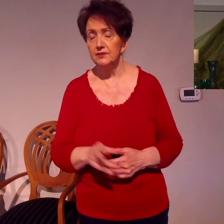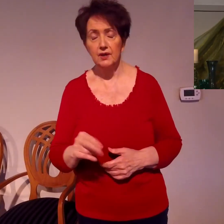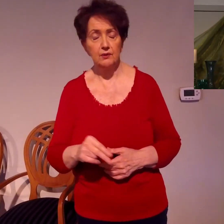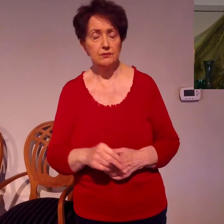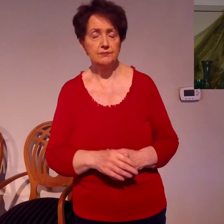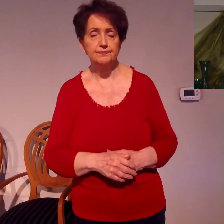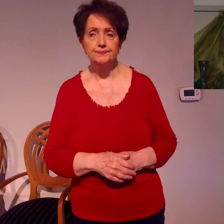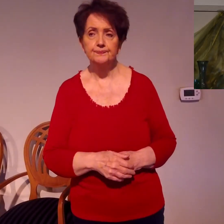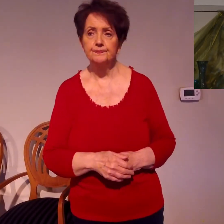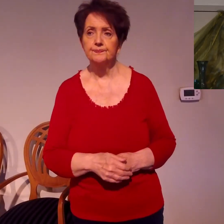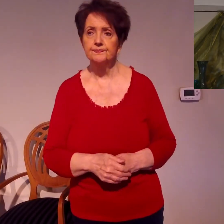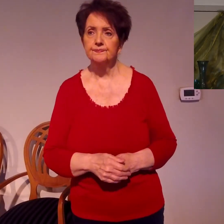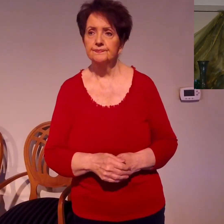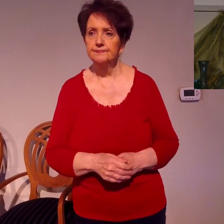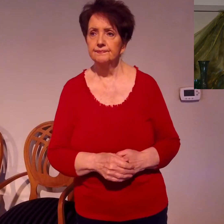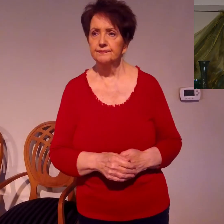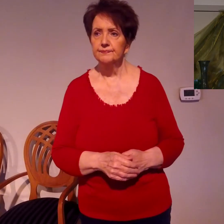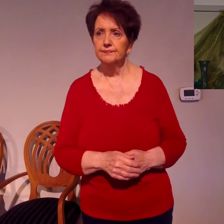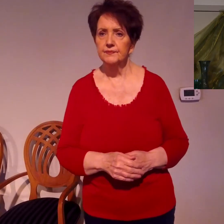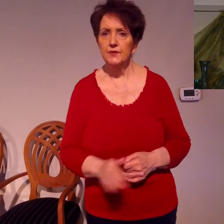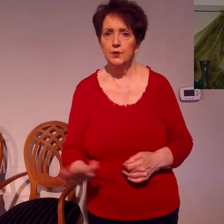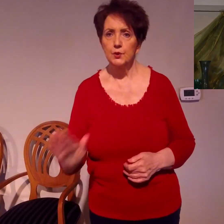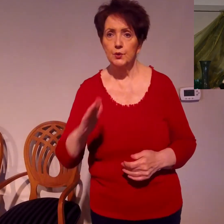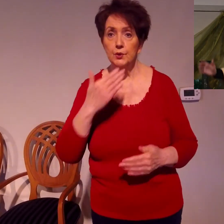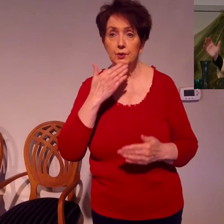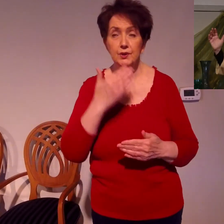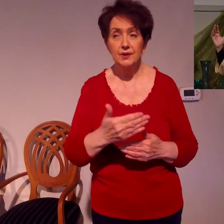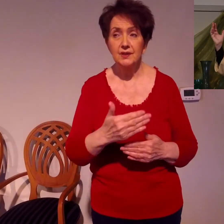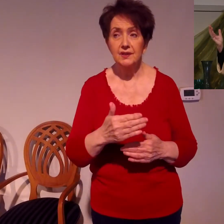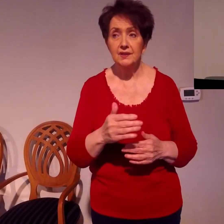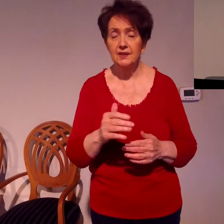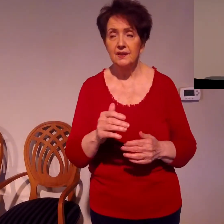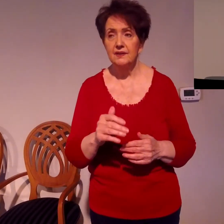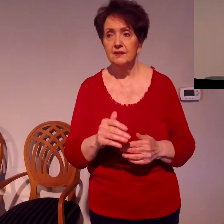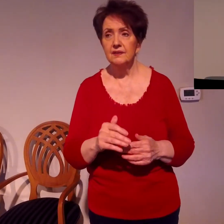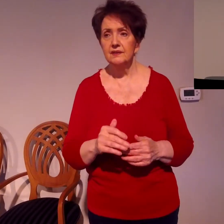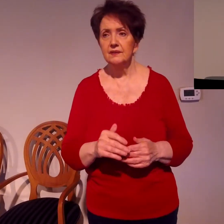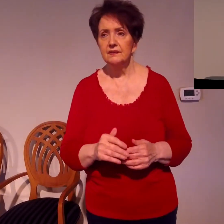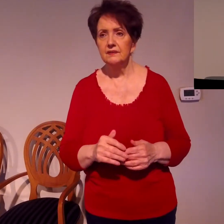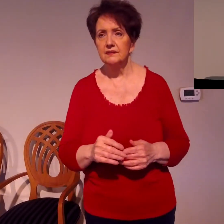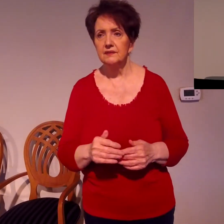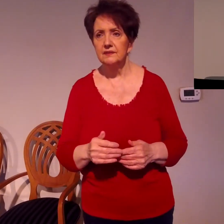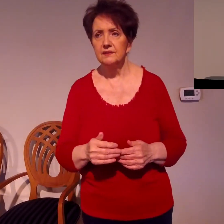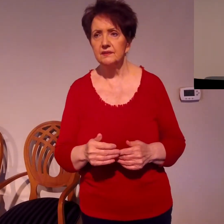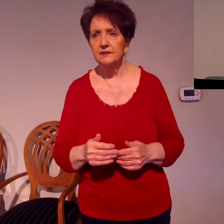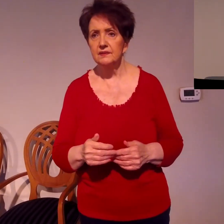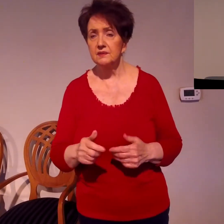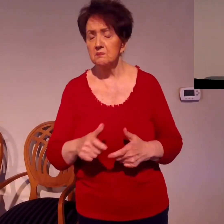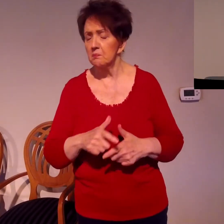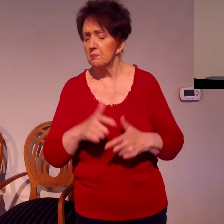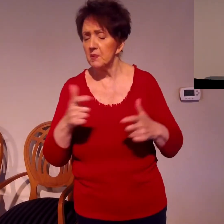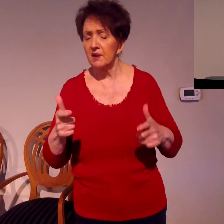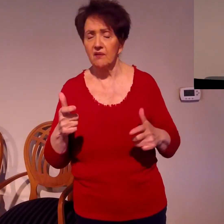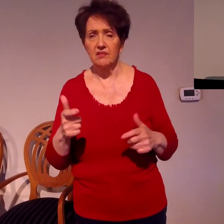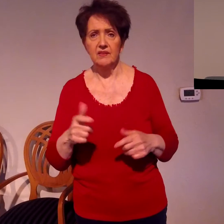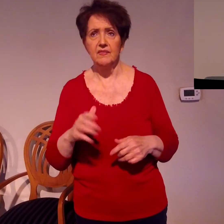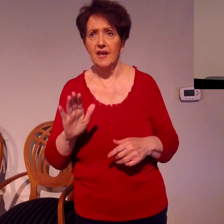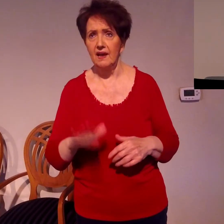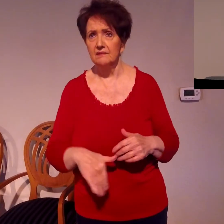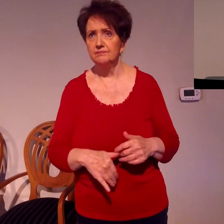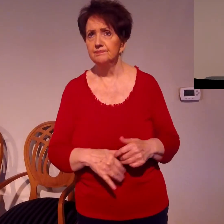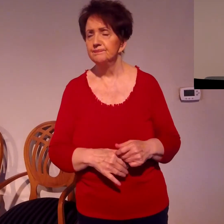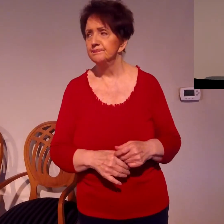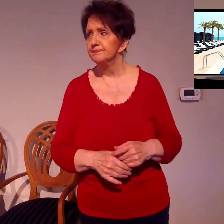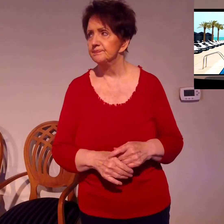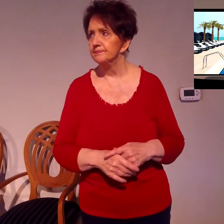No. Your good can be even. It already is so much bigger than that.